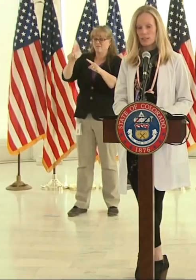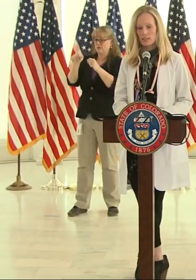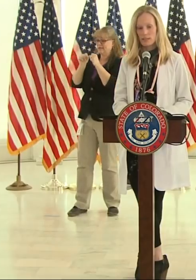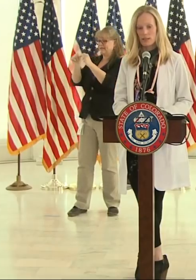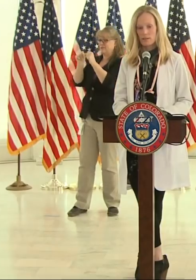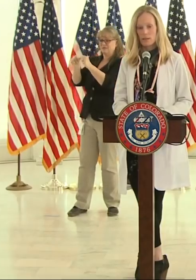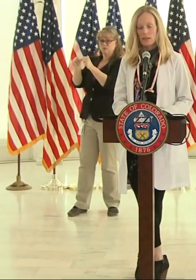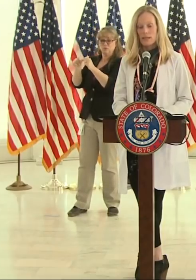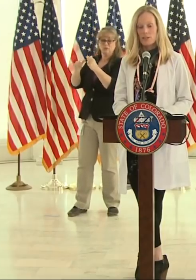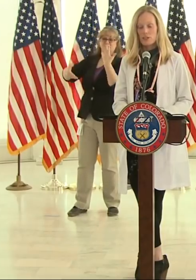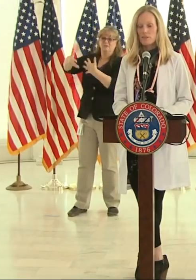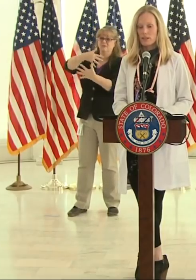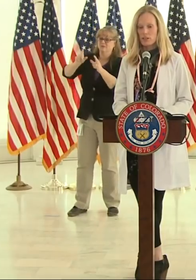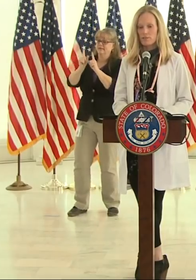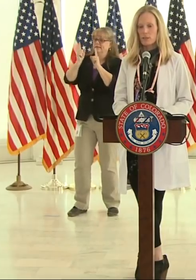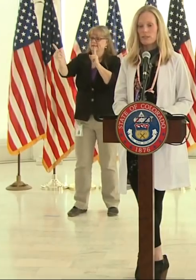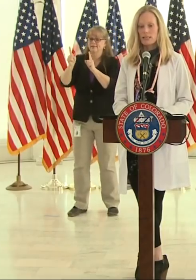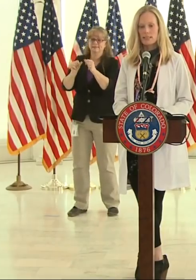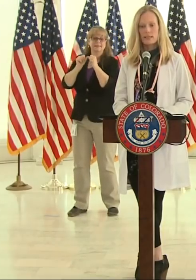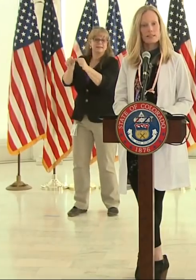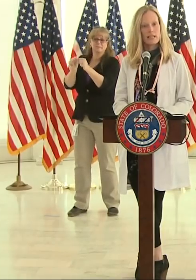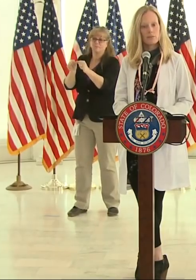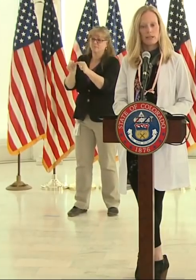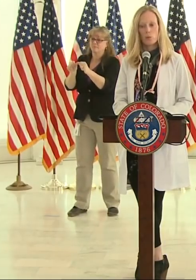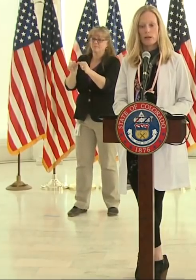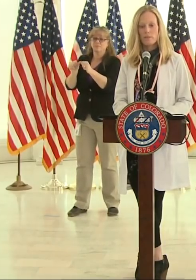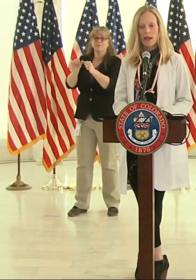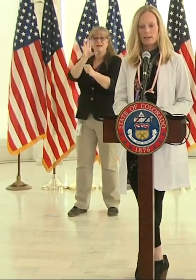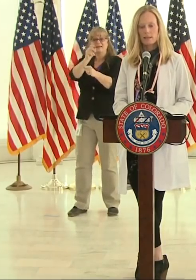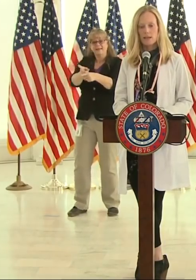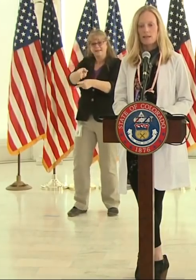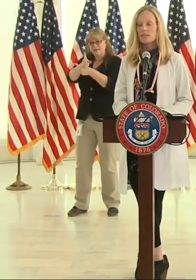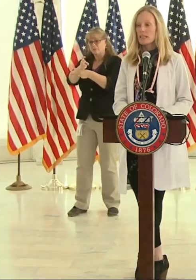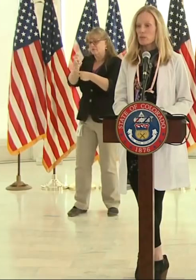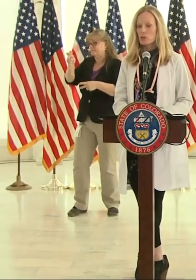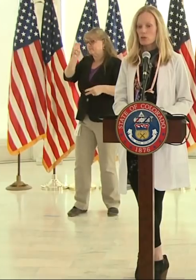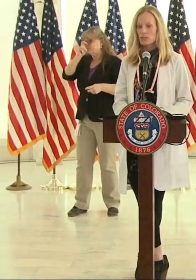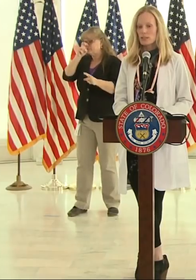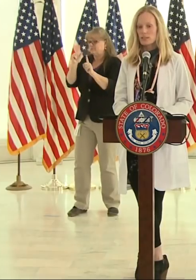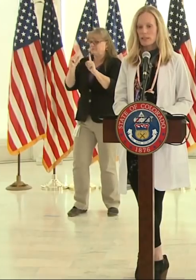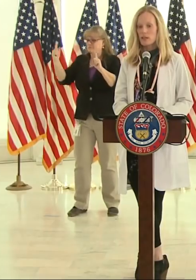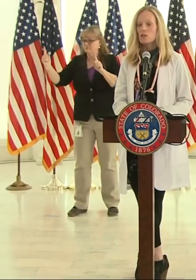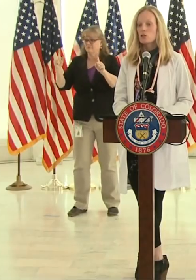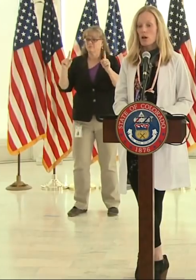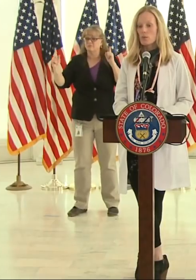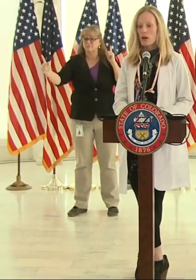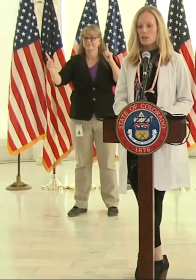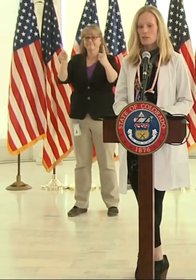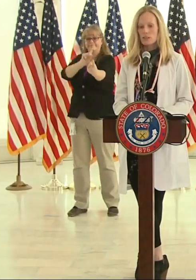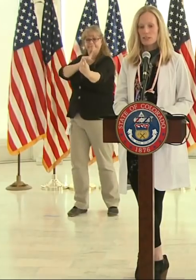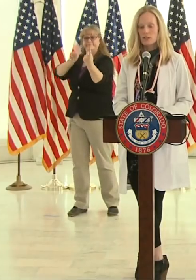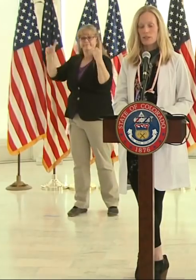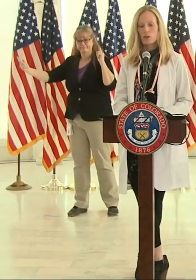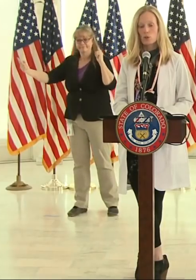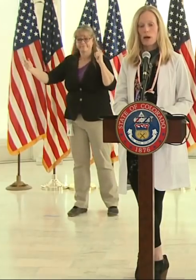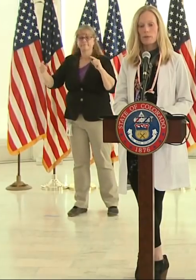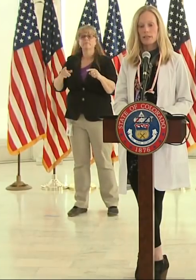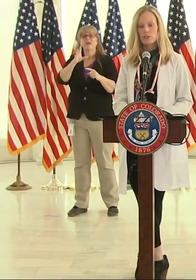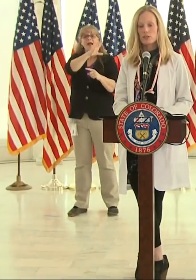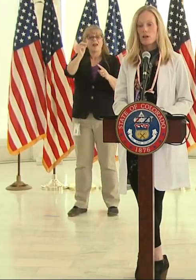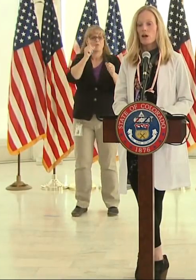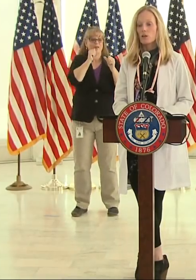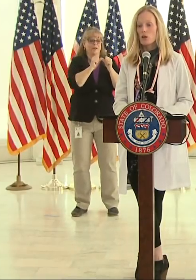of social distancing. Each intervention, so testing, containment, wearing masks, sustainable social distancing, strong precautions for seniors and